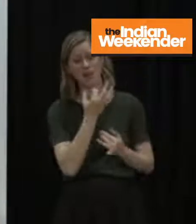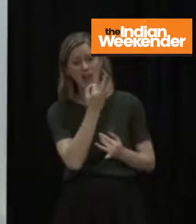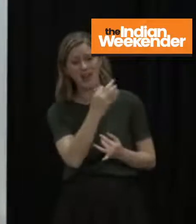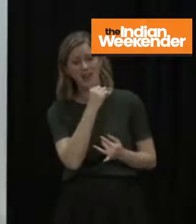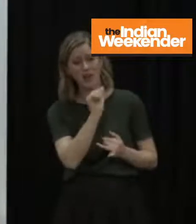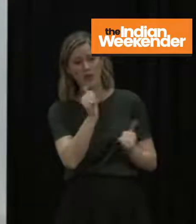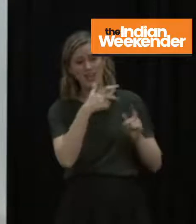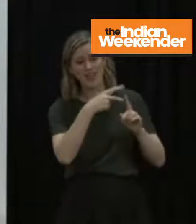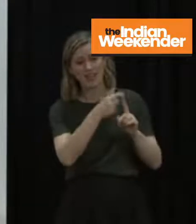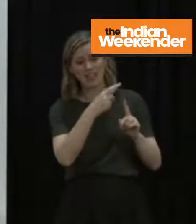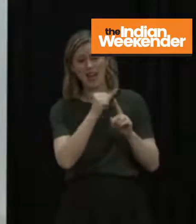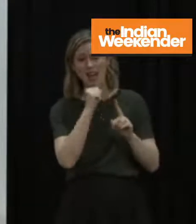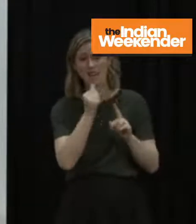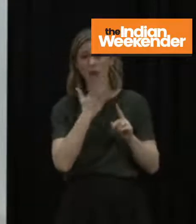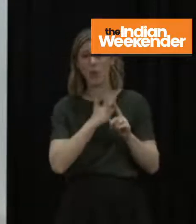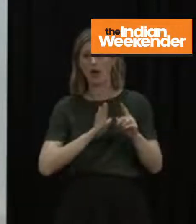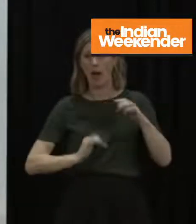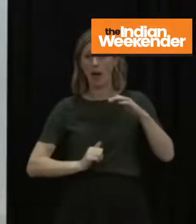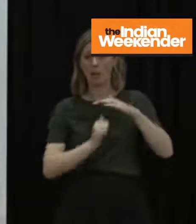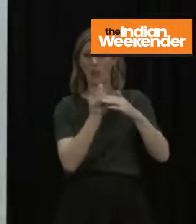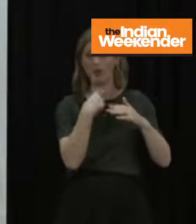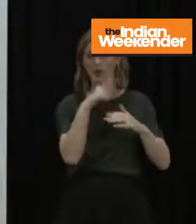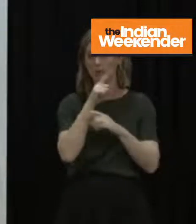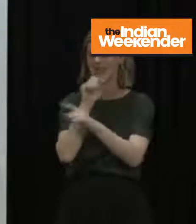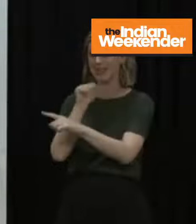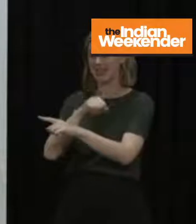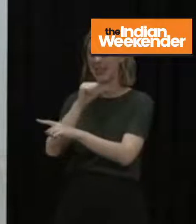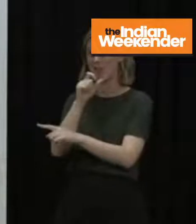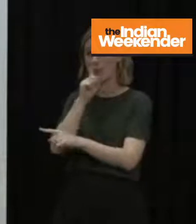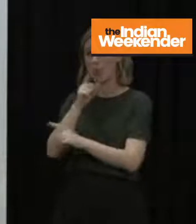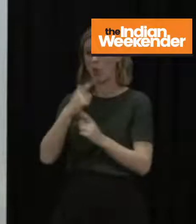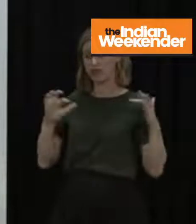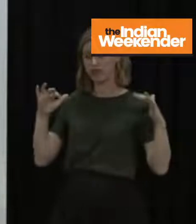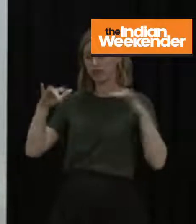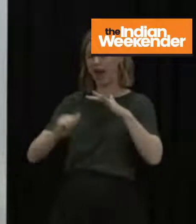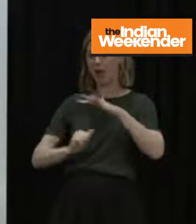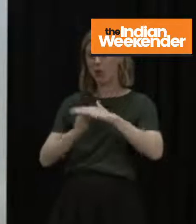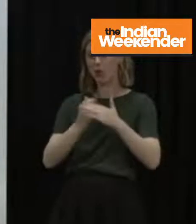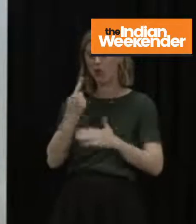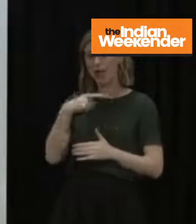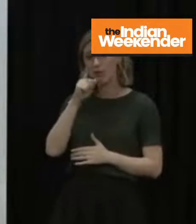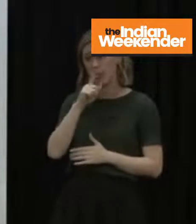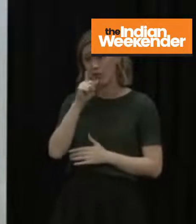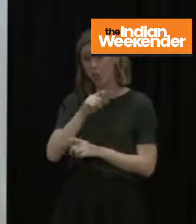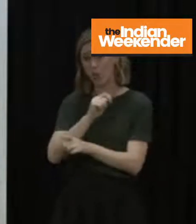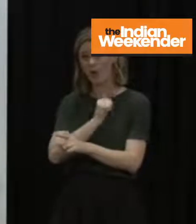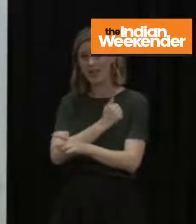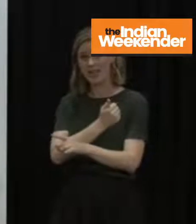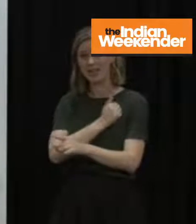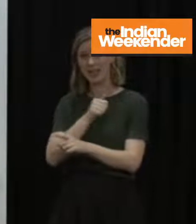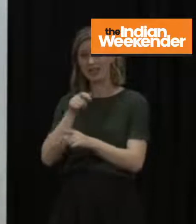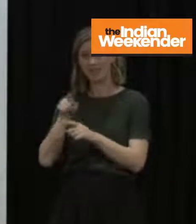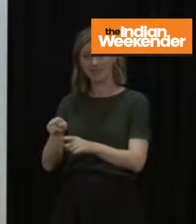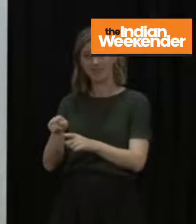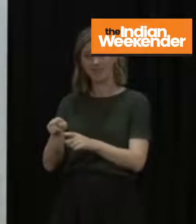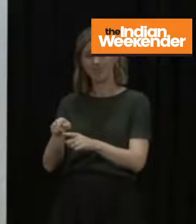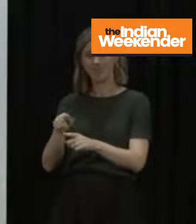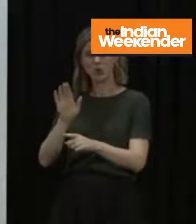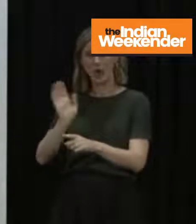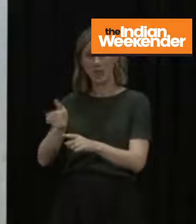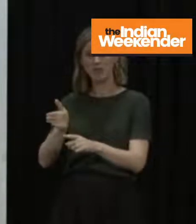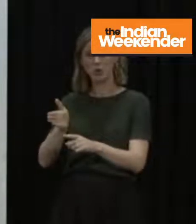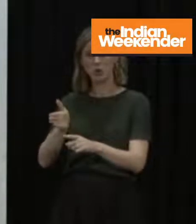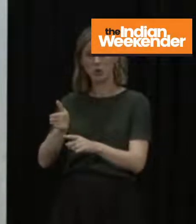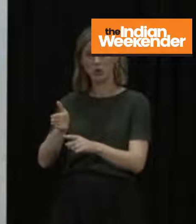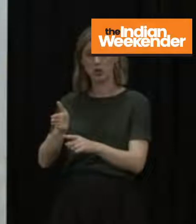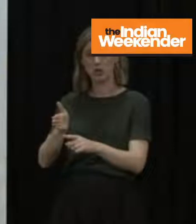have a bigger gathering of up to 100 people? If people are wanting a gathering of up to 100 people, we would be expecting that to be a gathering